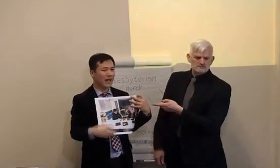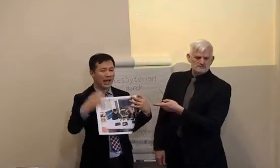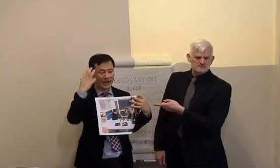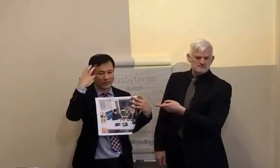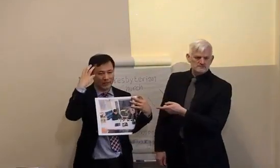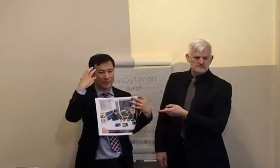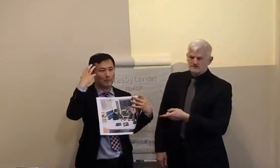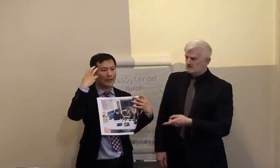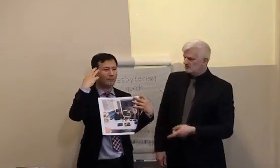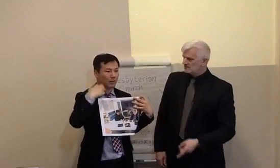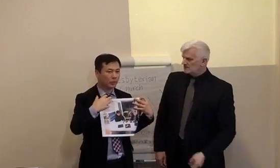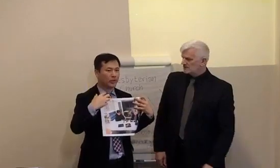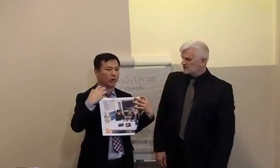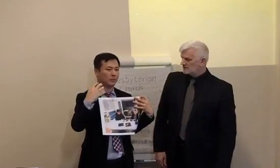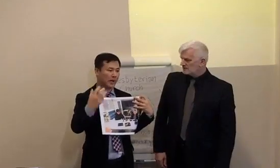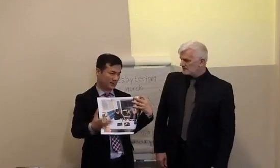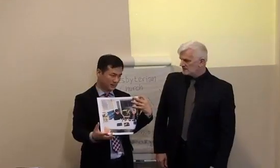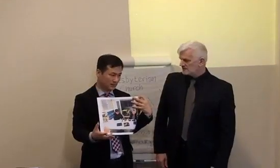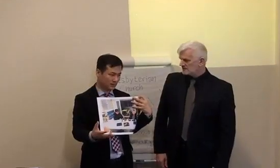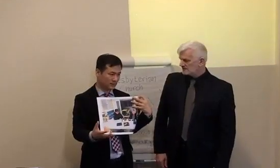I had a very bad memory of pastors.